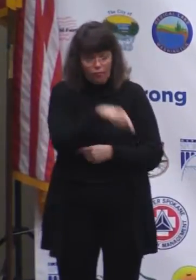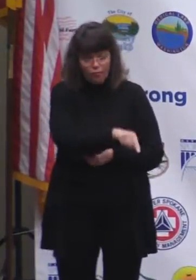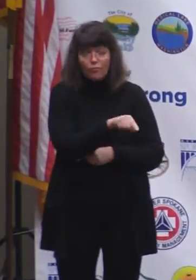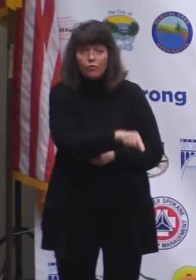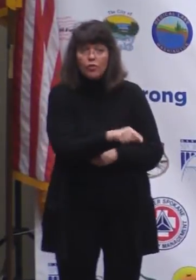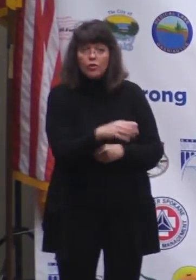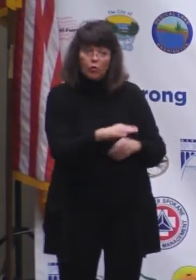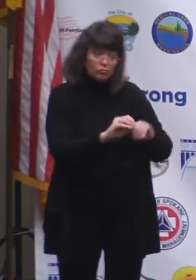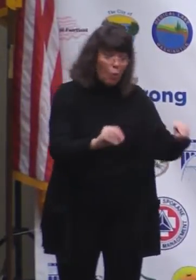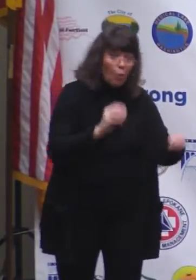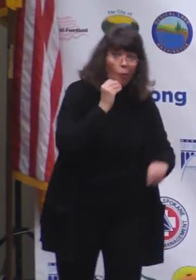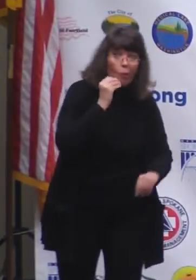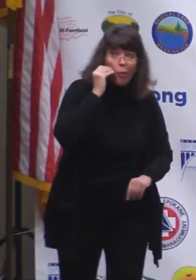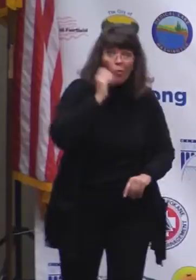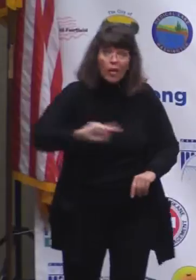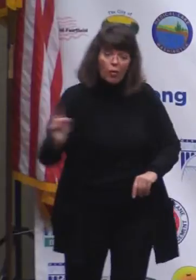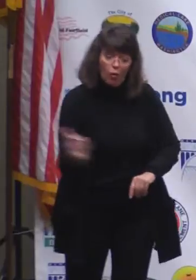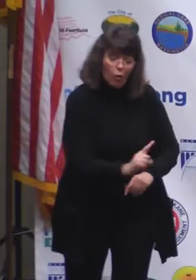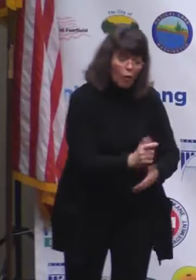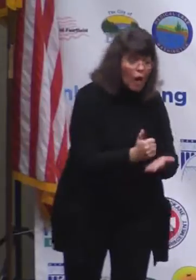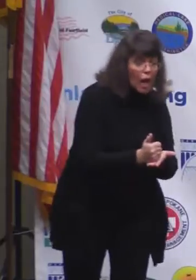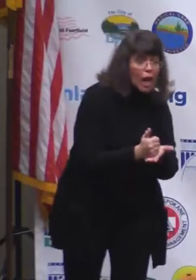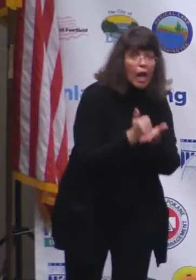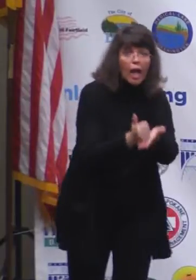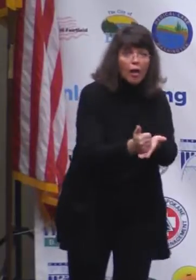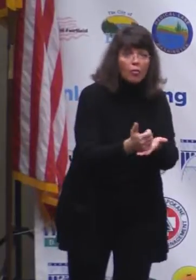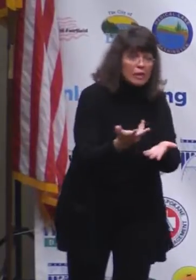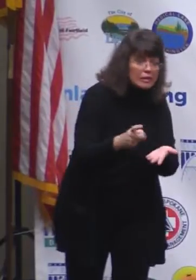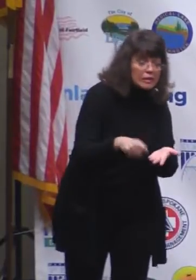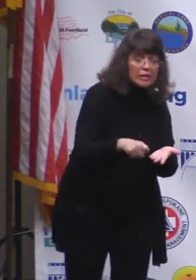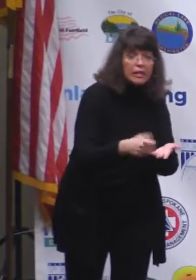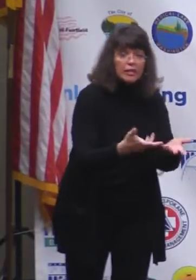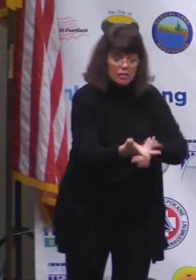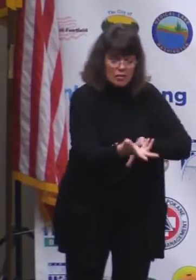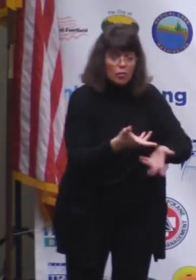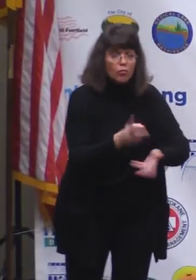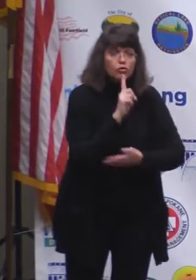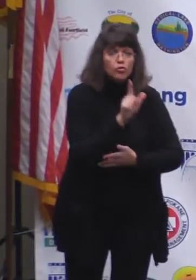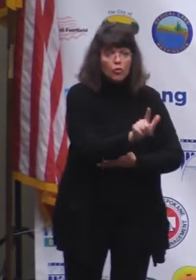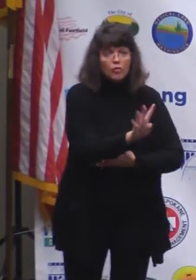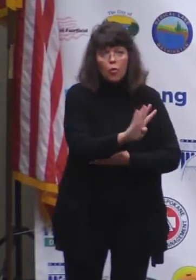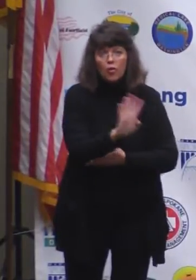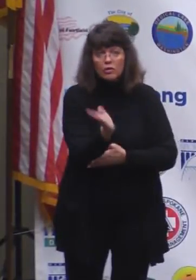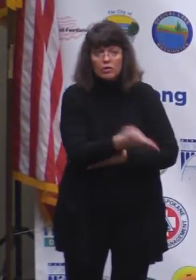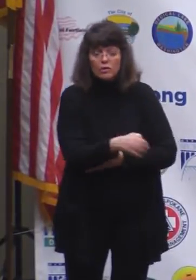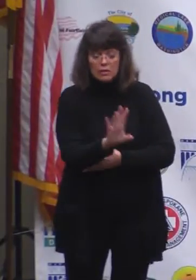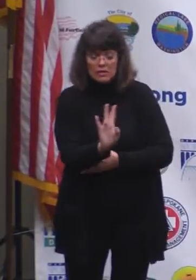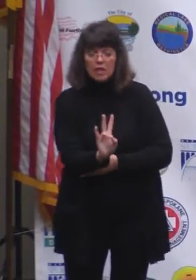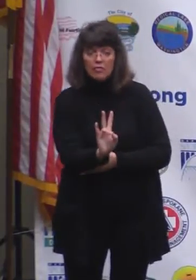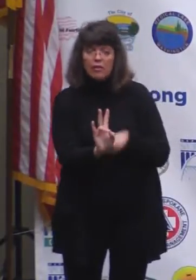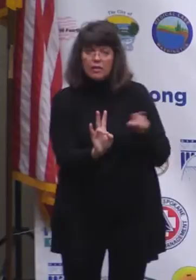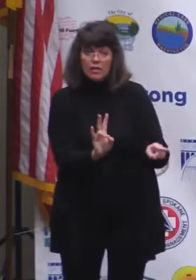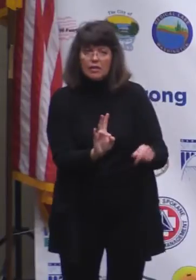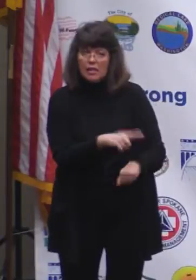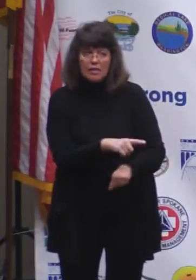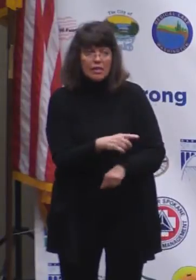system. So we do anticipate providing additional resources to all of those shelters that are moving from night by night to